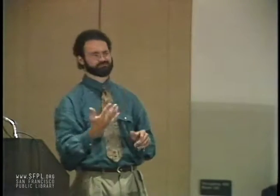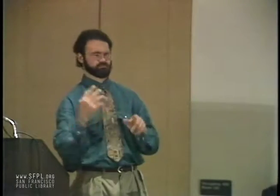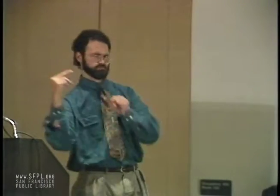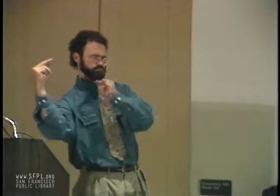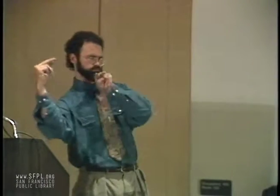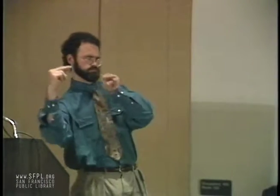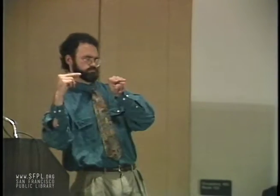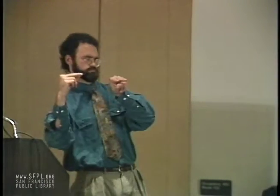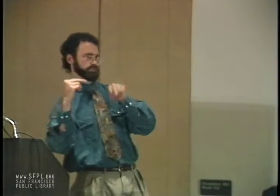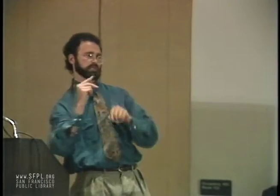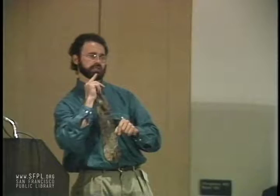Or that,